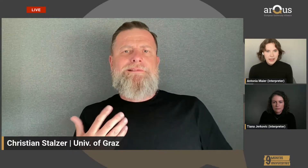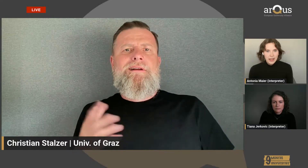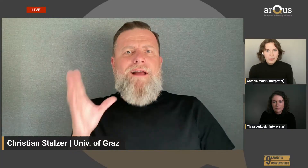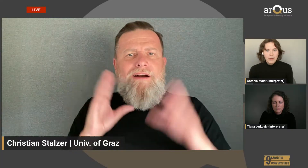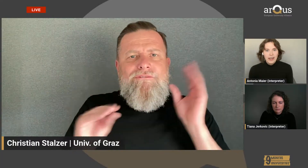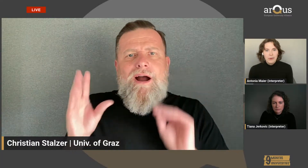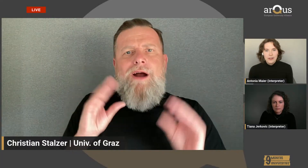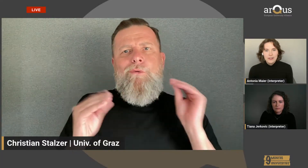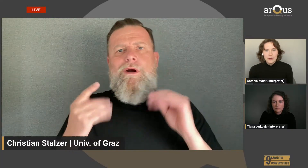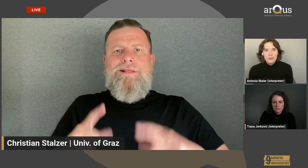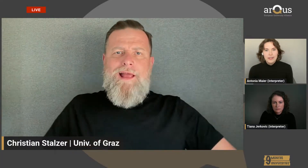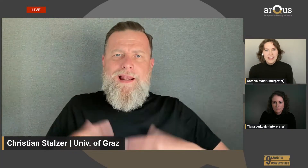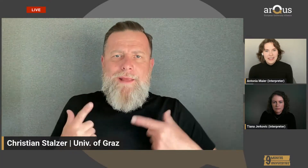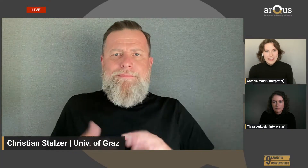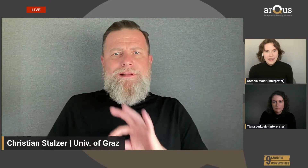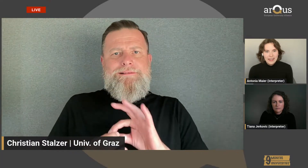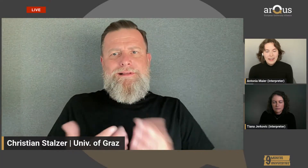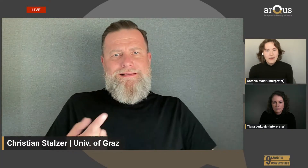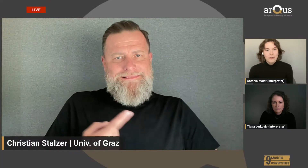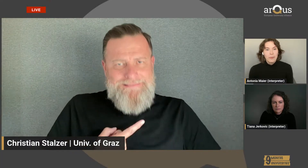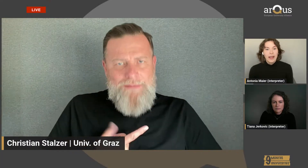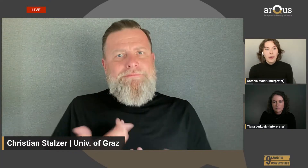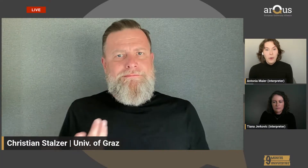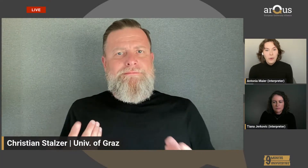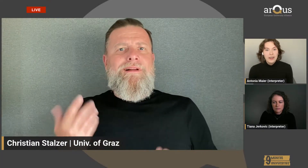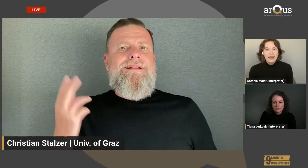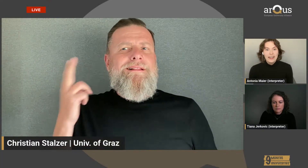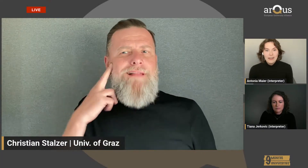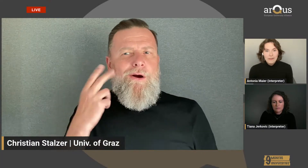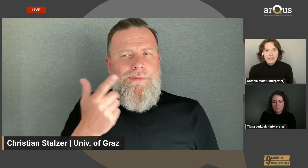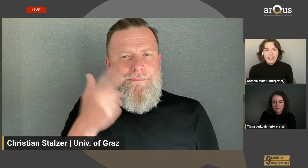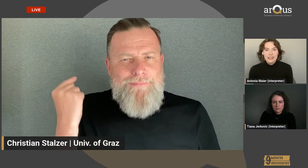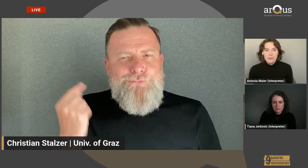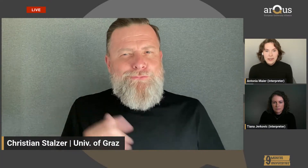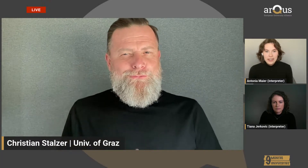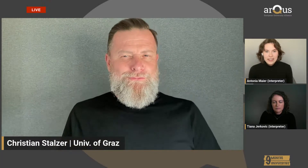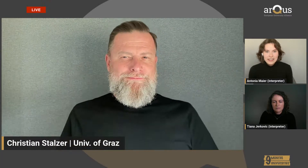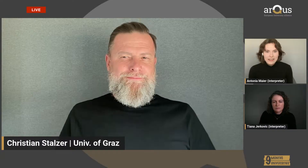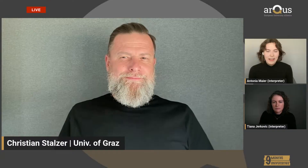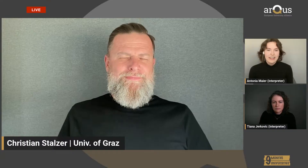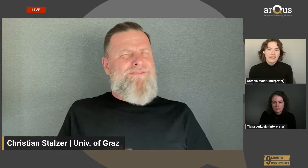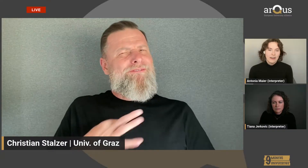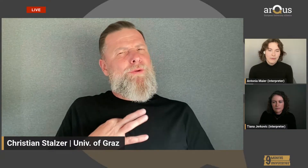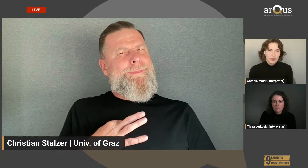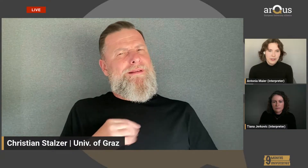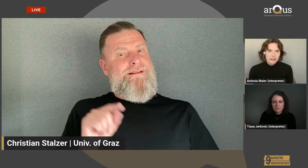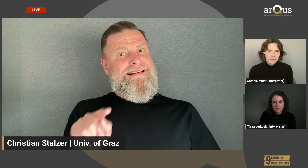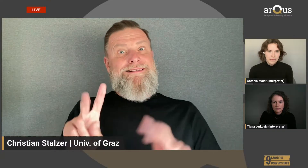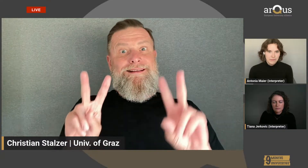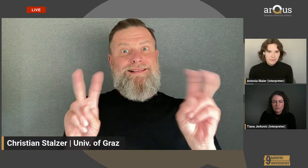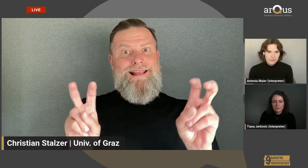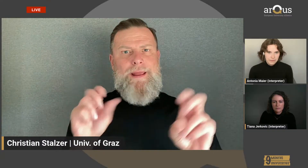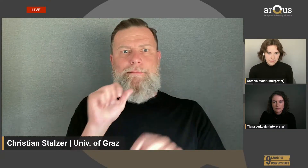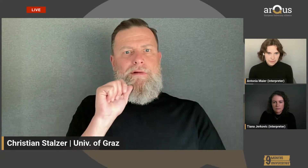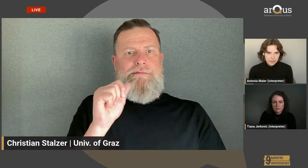researcher, but I'm also presenting from my own lived experience as a deaf